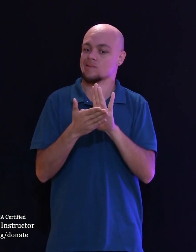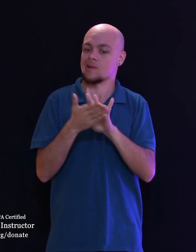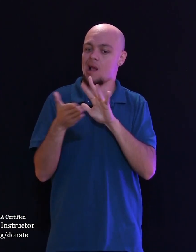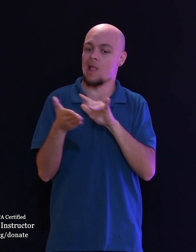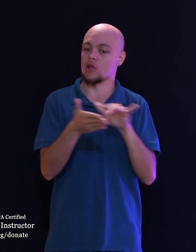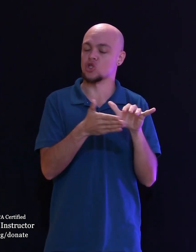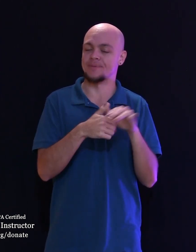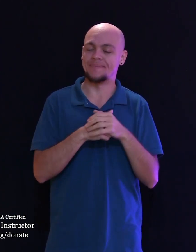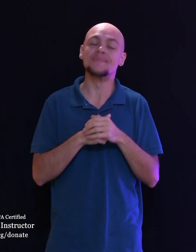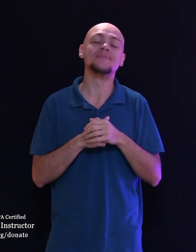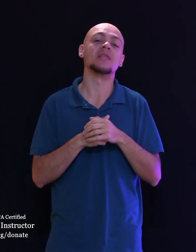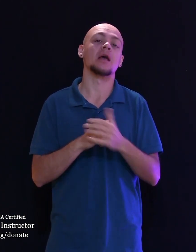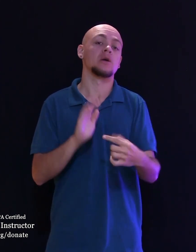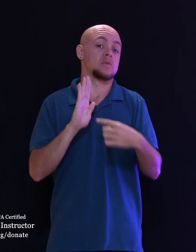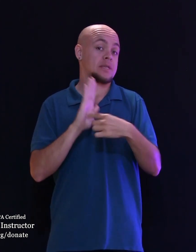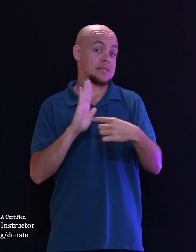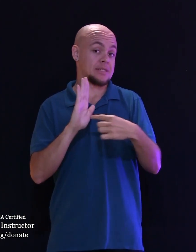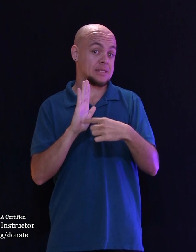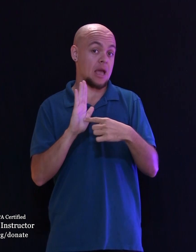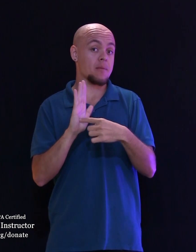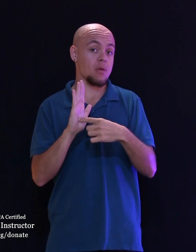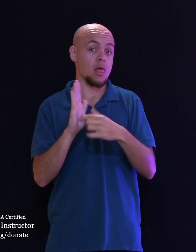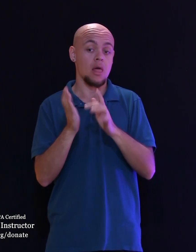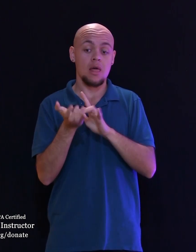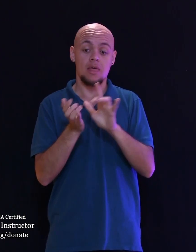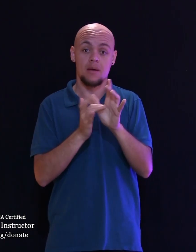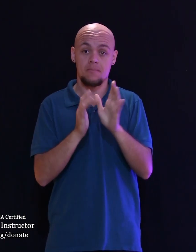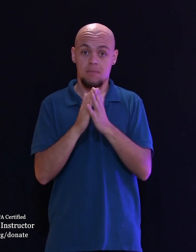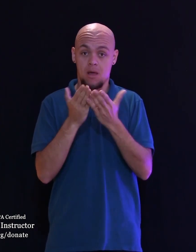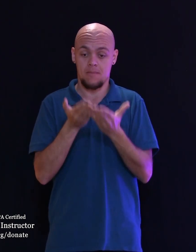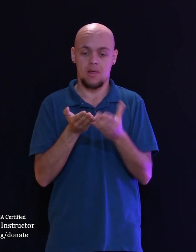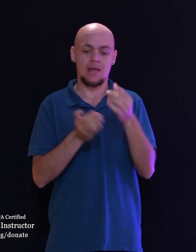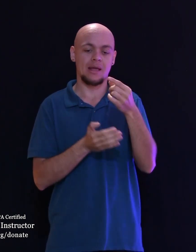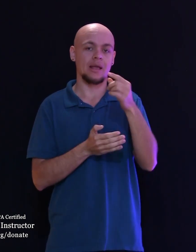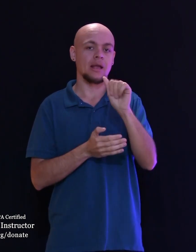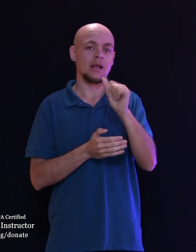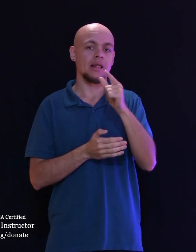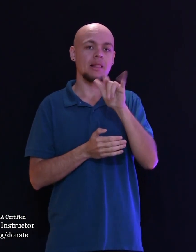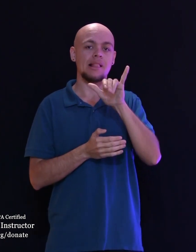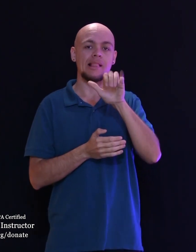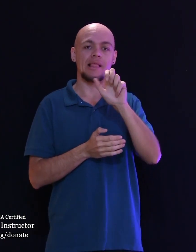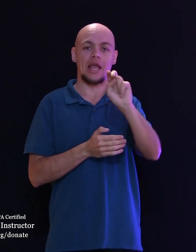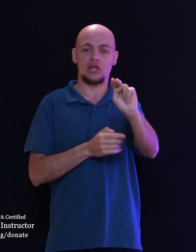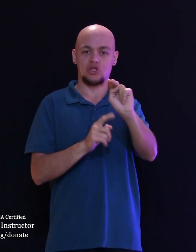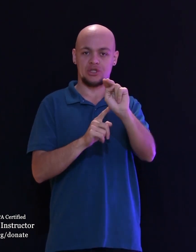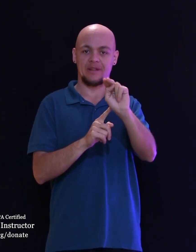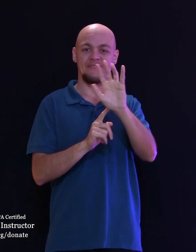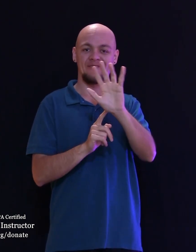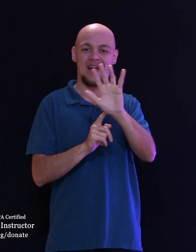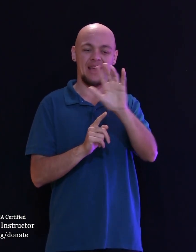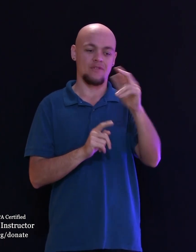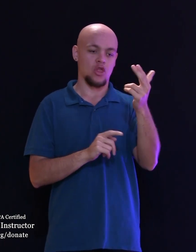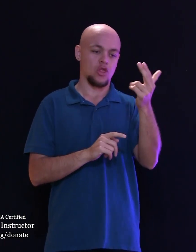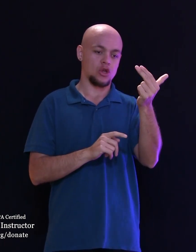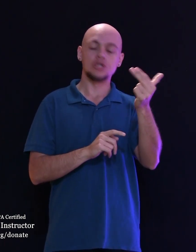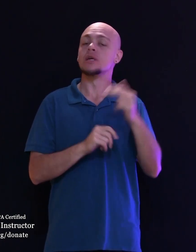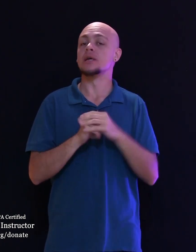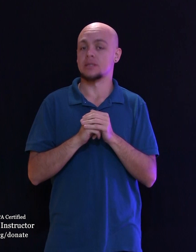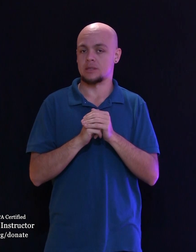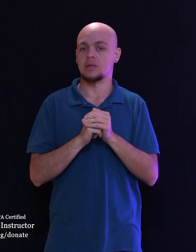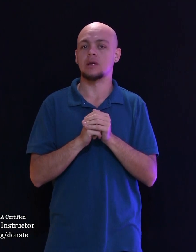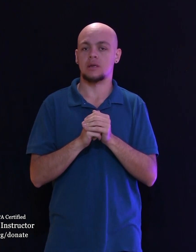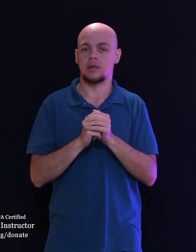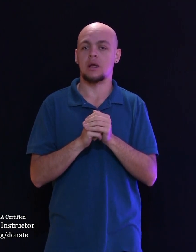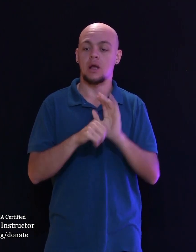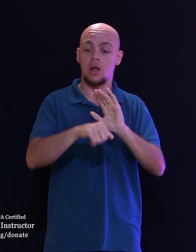All right. Here's an example of what the Bible talks about freedom. Galatians 5:13. For you were called to freedom, brothers. Only do